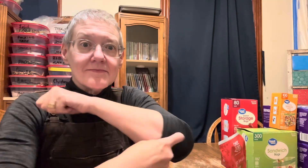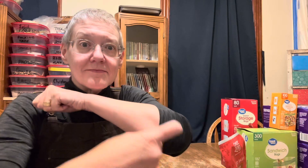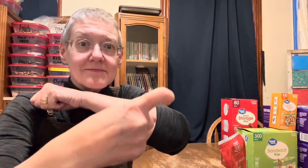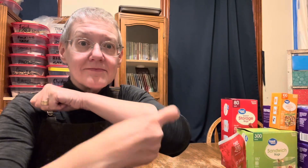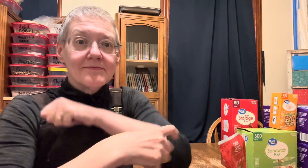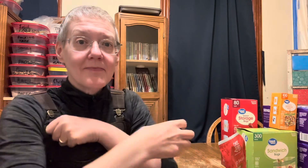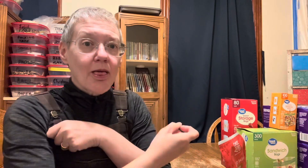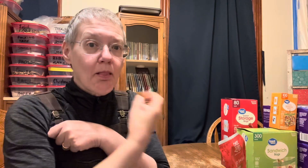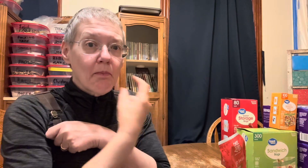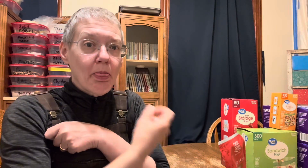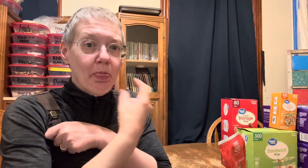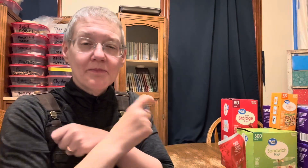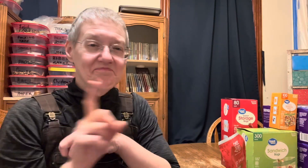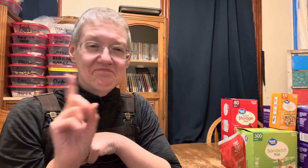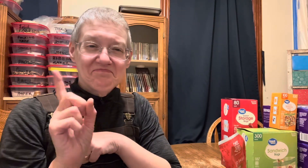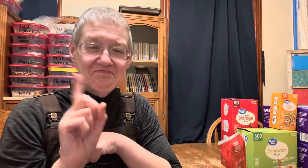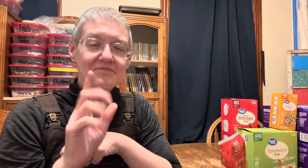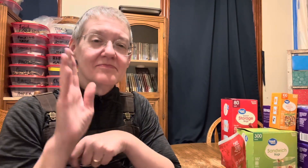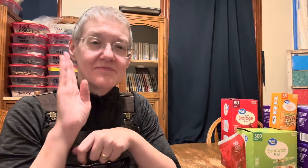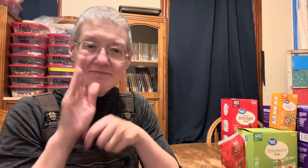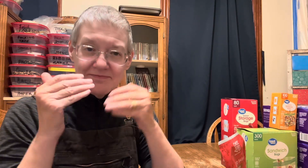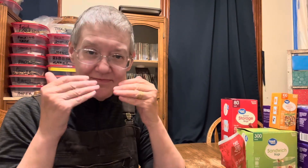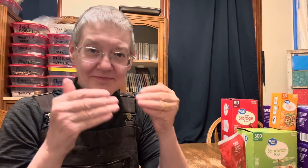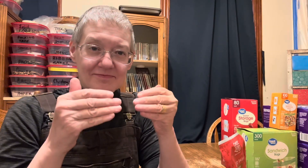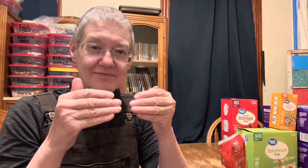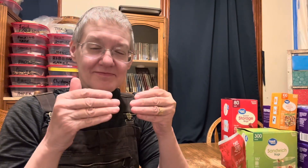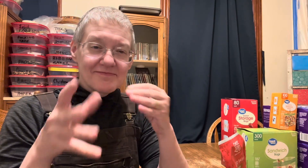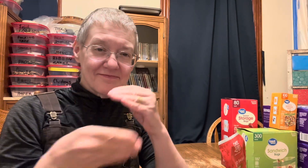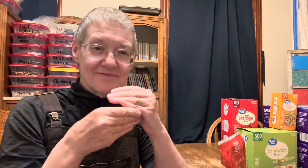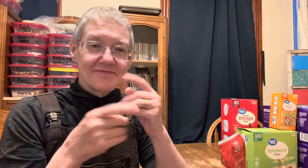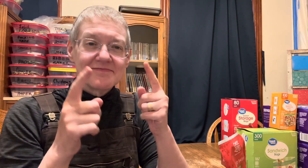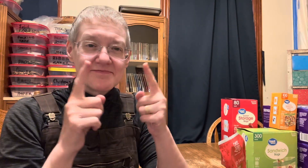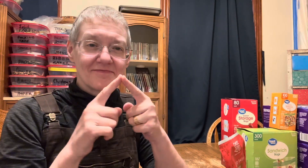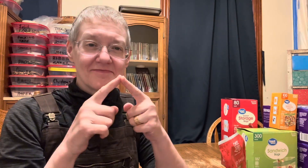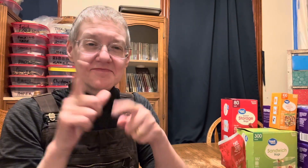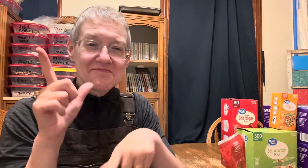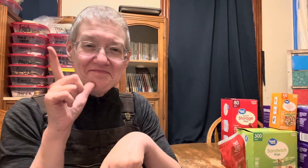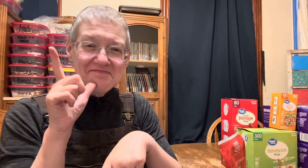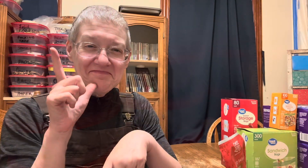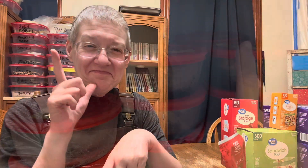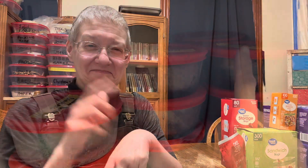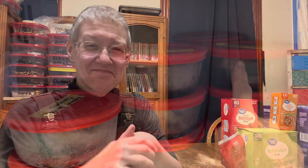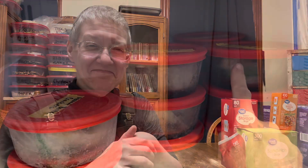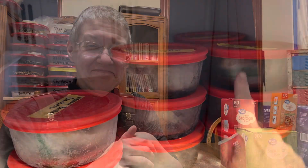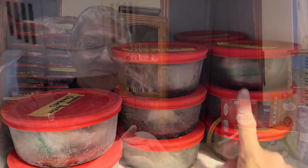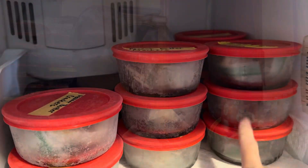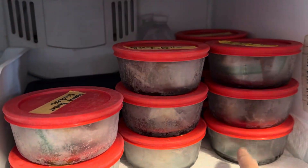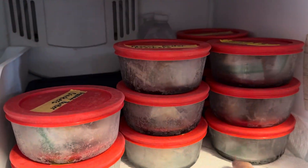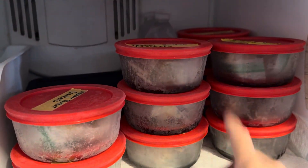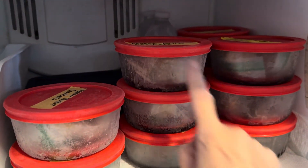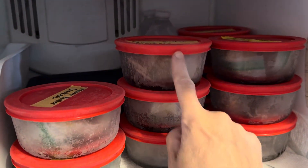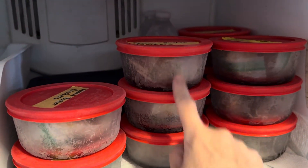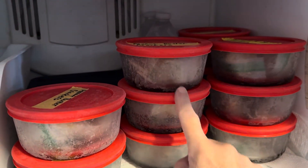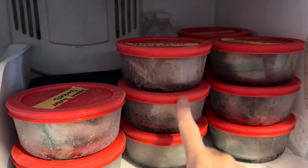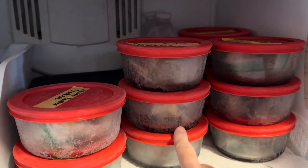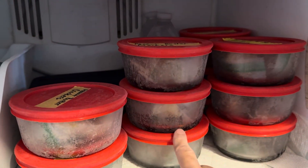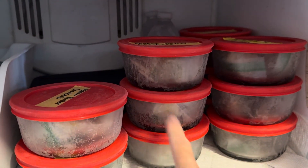the shelf to tempt us. I'm going to go ahead and add it to his lunch containers,